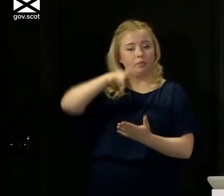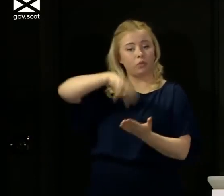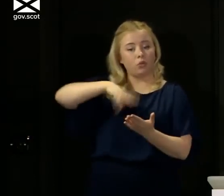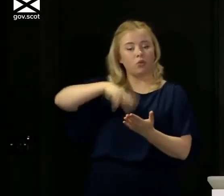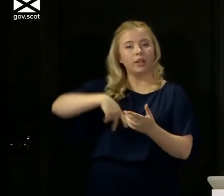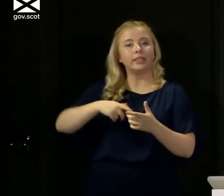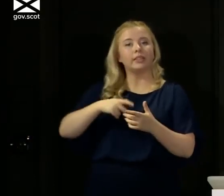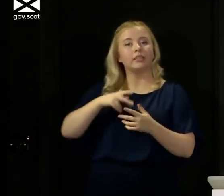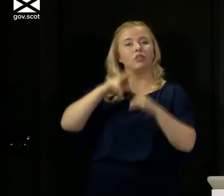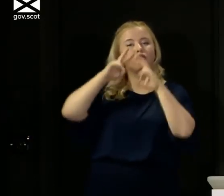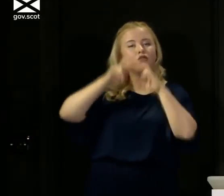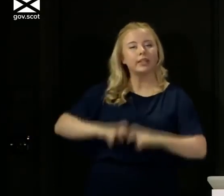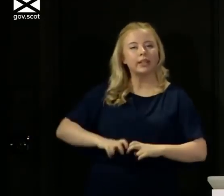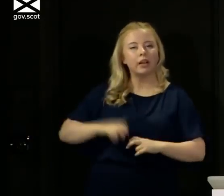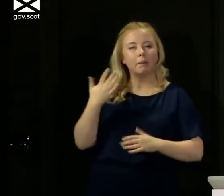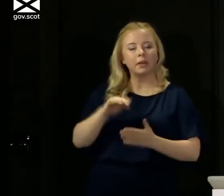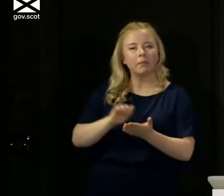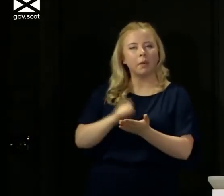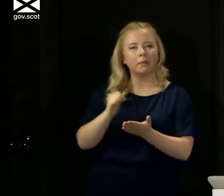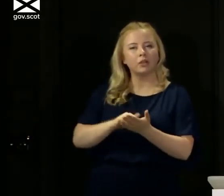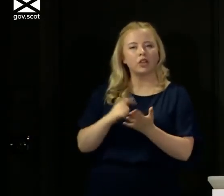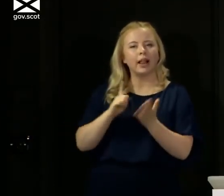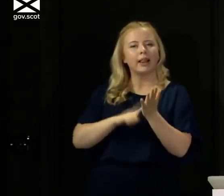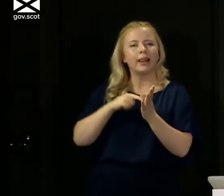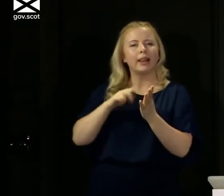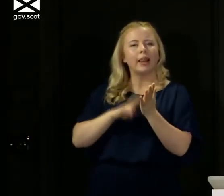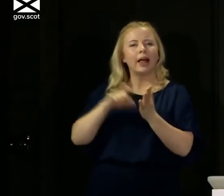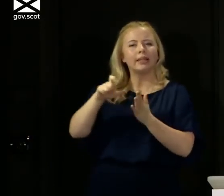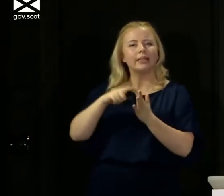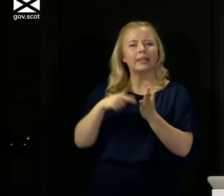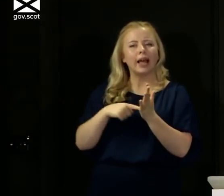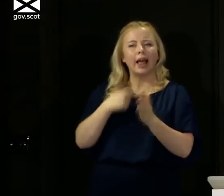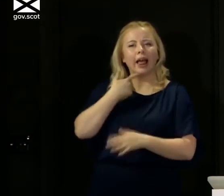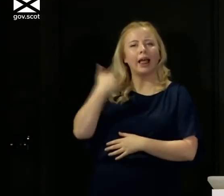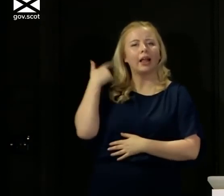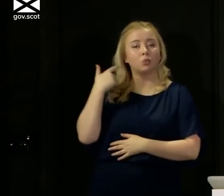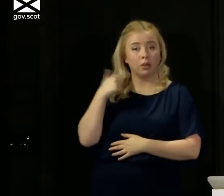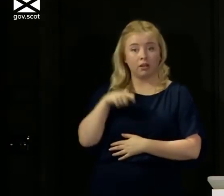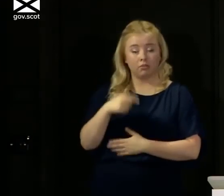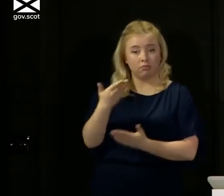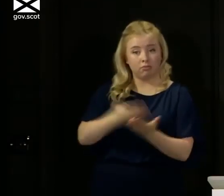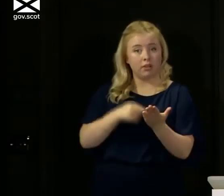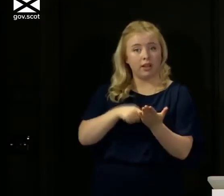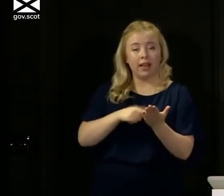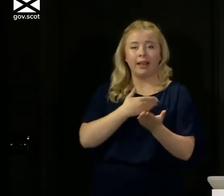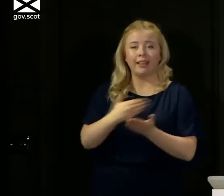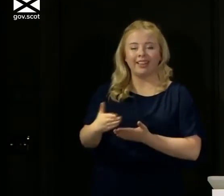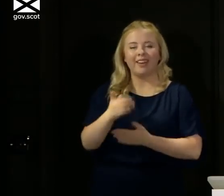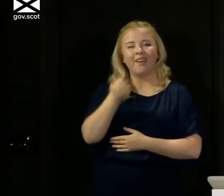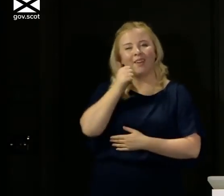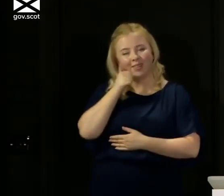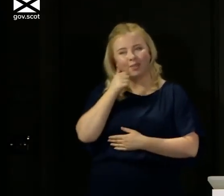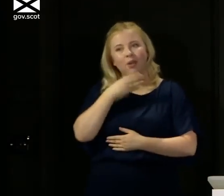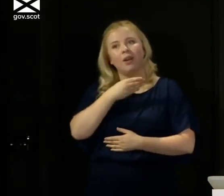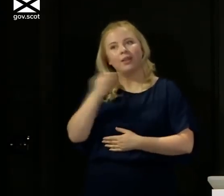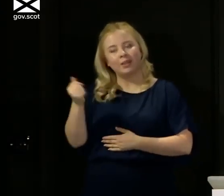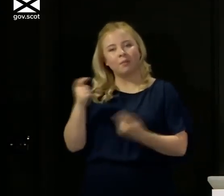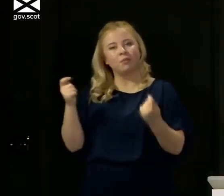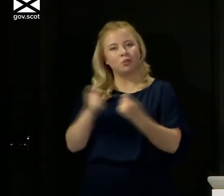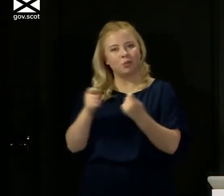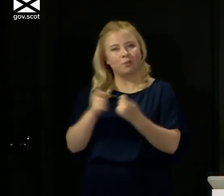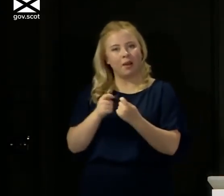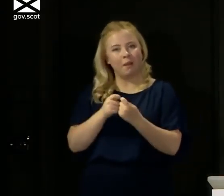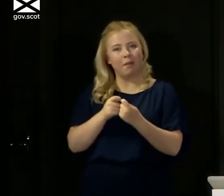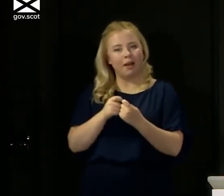the research that was published, I think, in The Lancet last week, it's very clear, although it was interpreted differently in some newspapers,